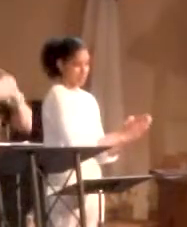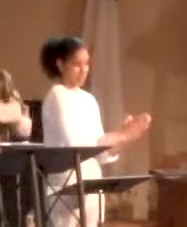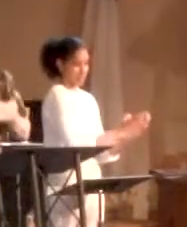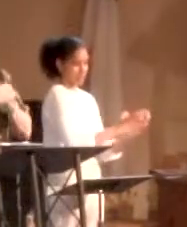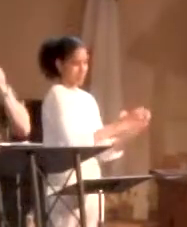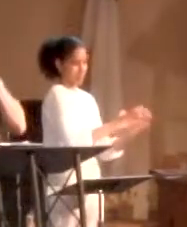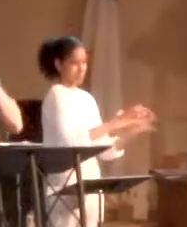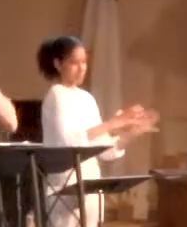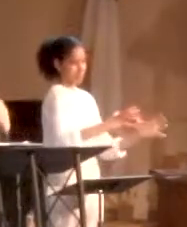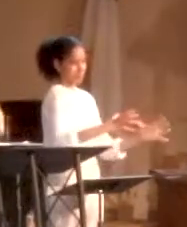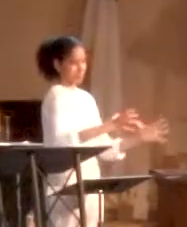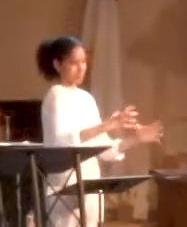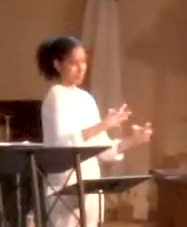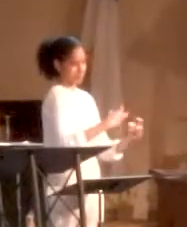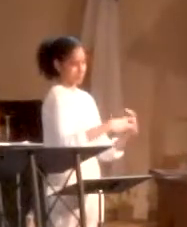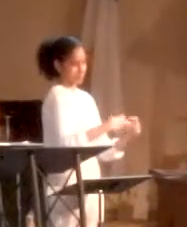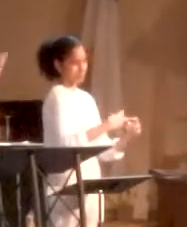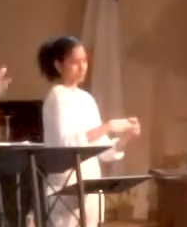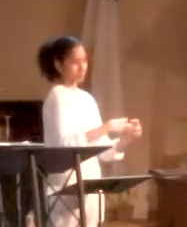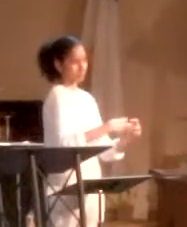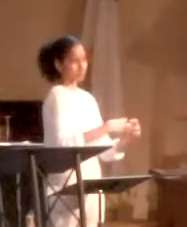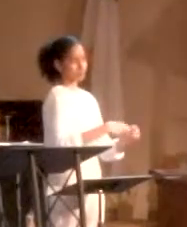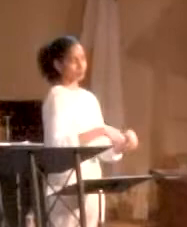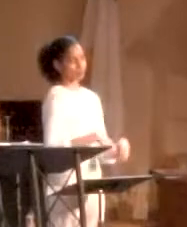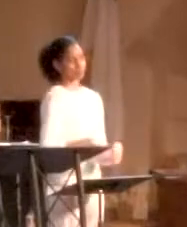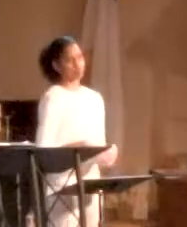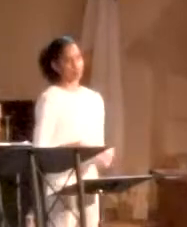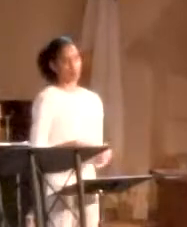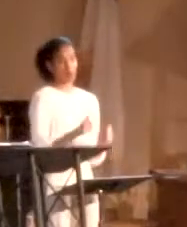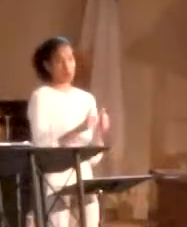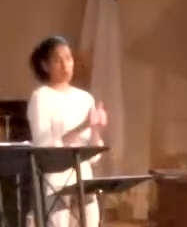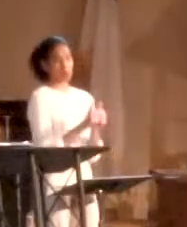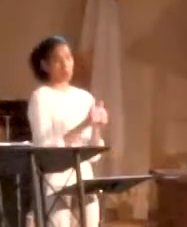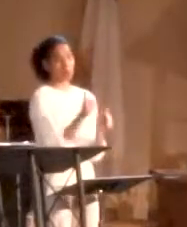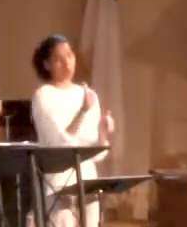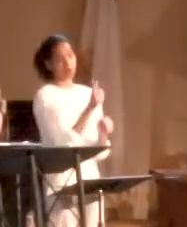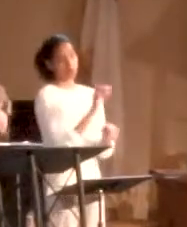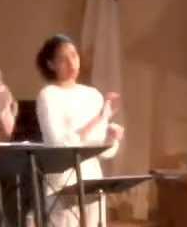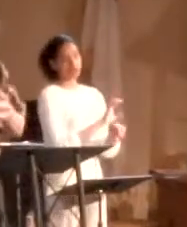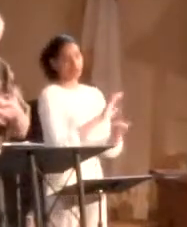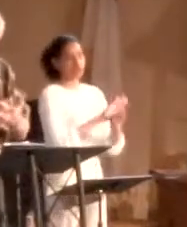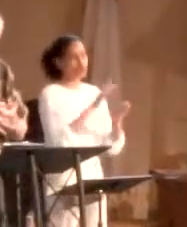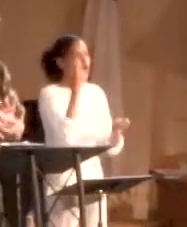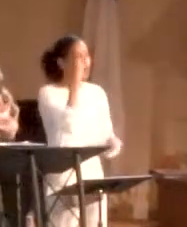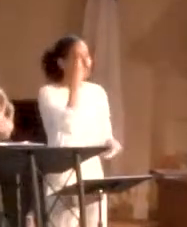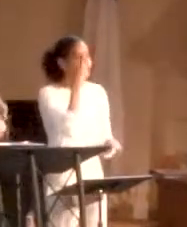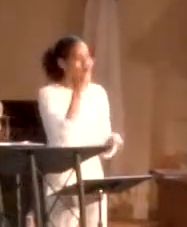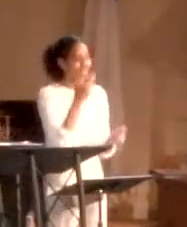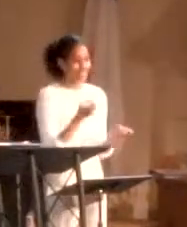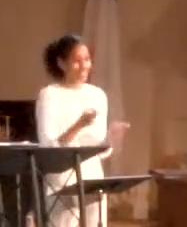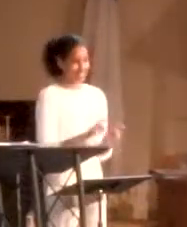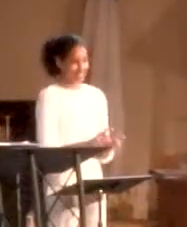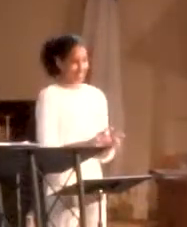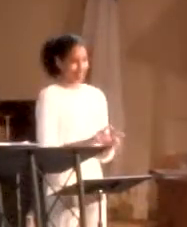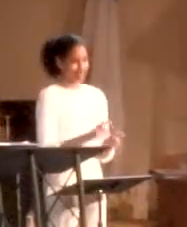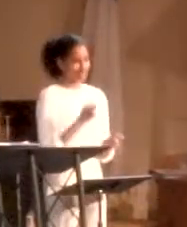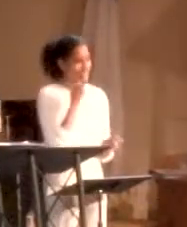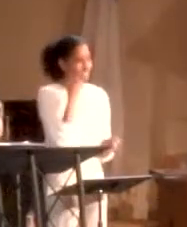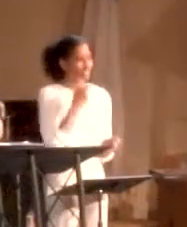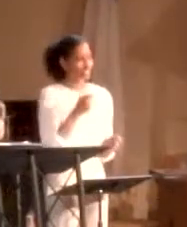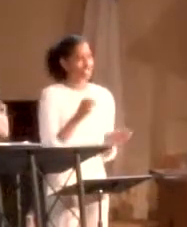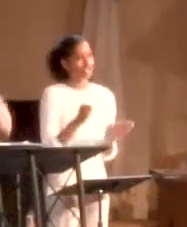I get involved in the life of a congregation, maybe in a small, tightly knit group,